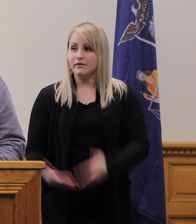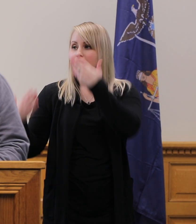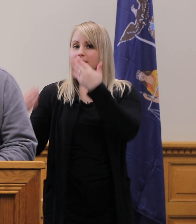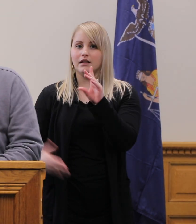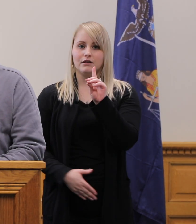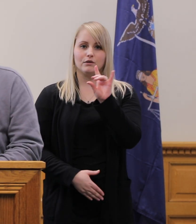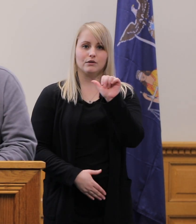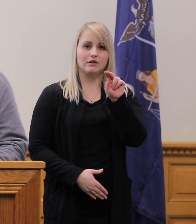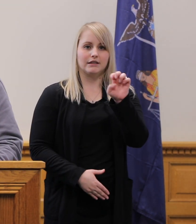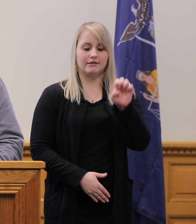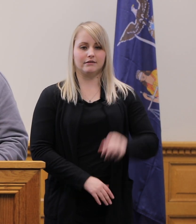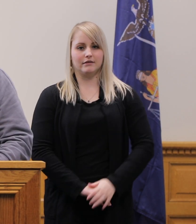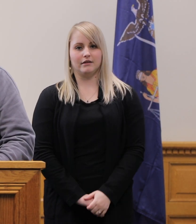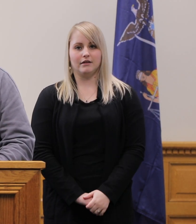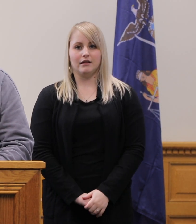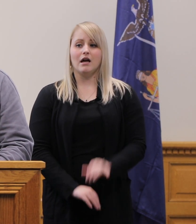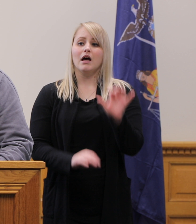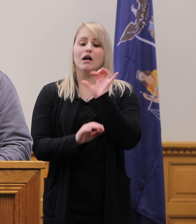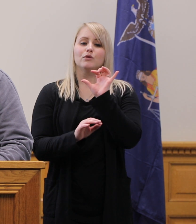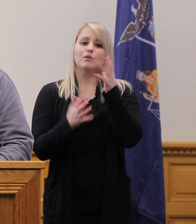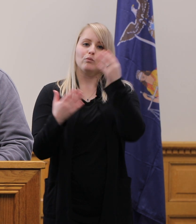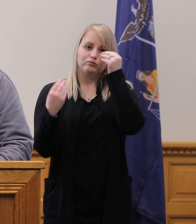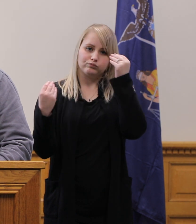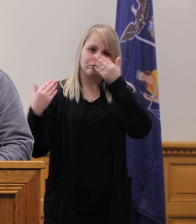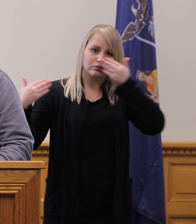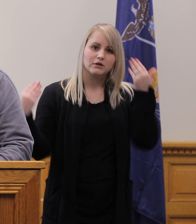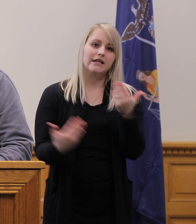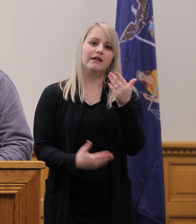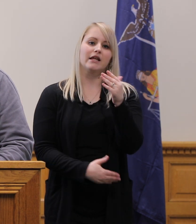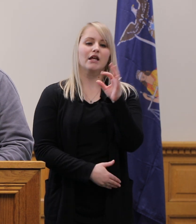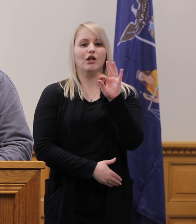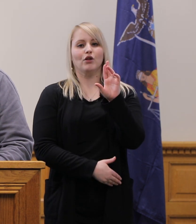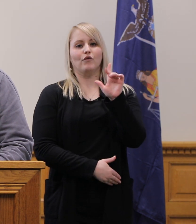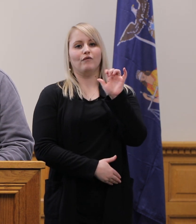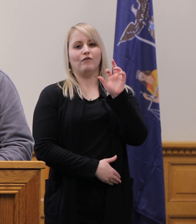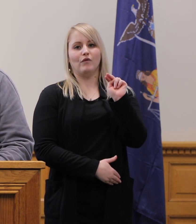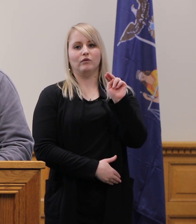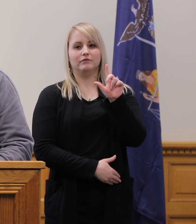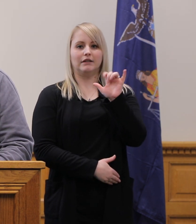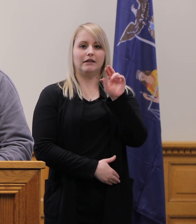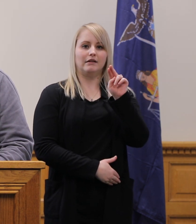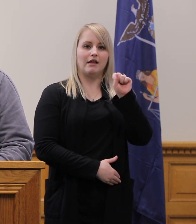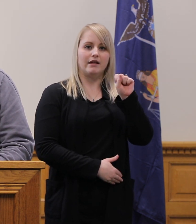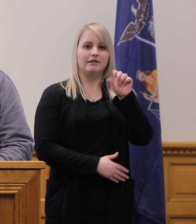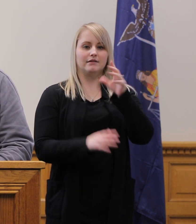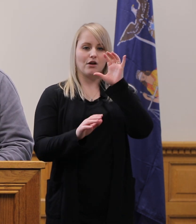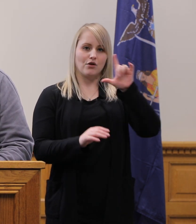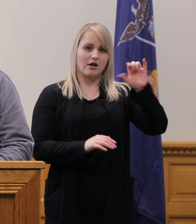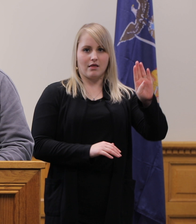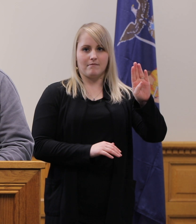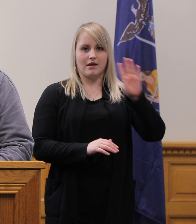Thank you, Diane. I also want to thank the Fulton Lions Club and the Central New York Lions District for donating fogging equipment